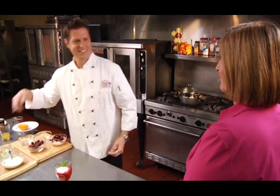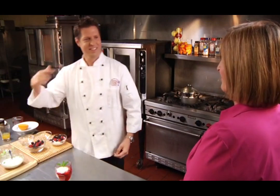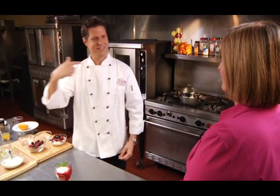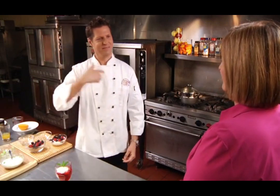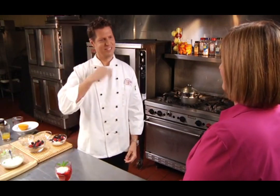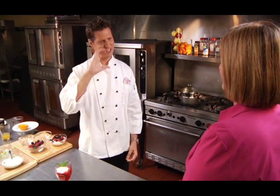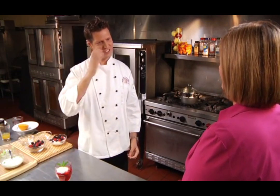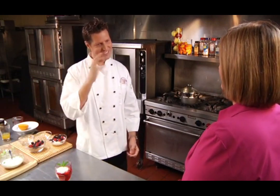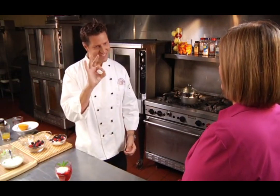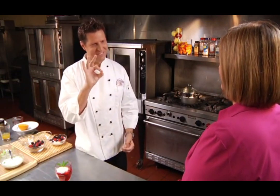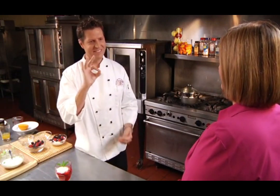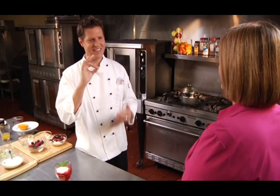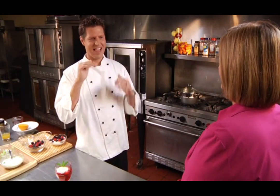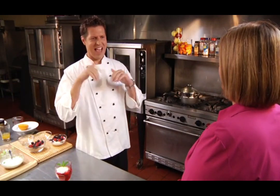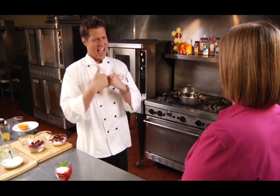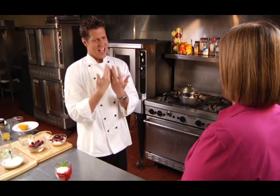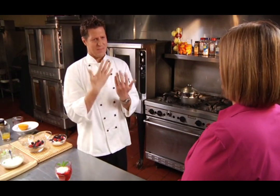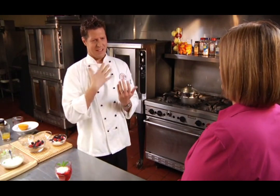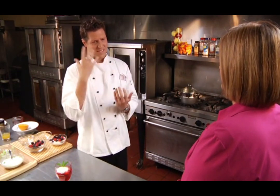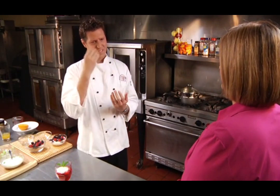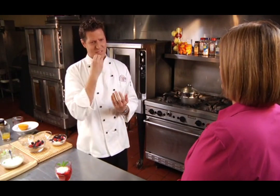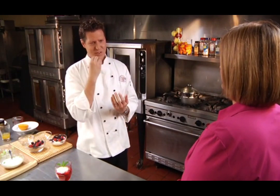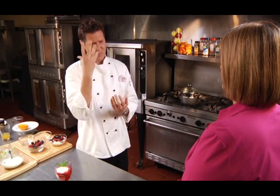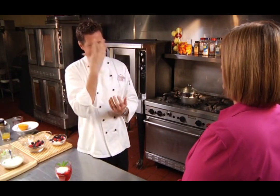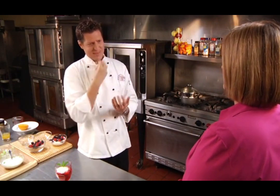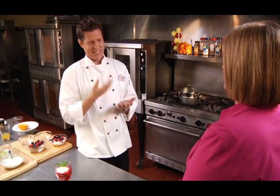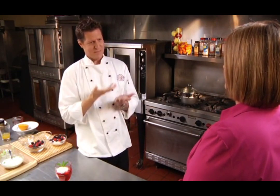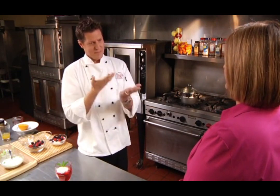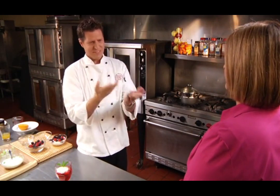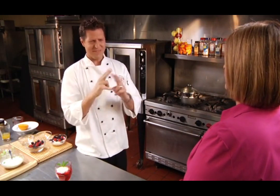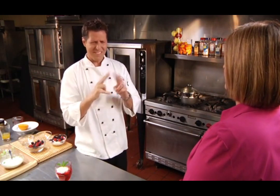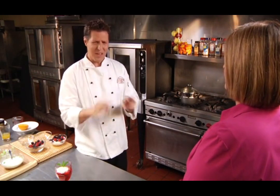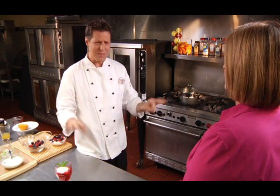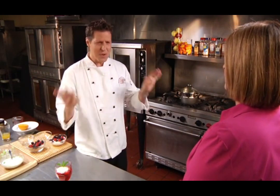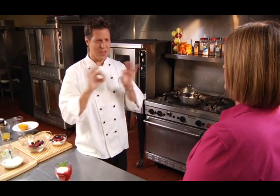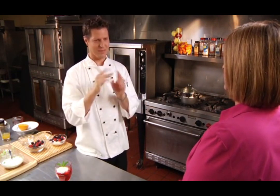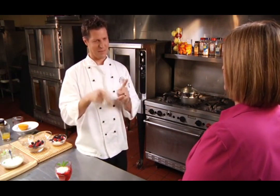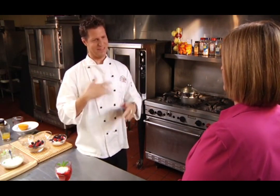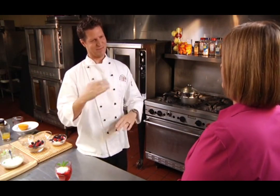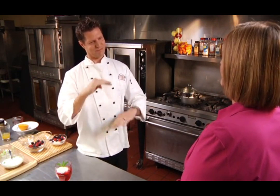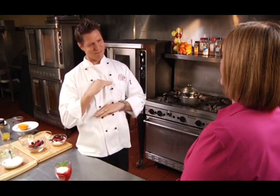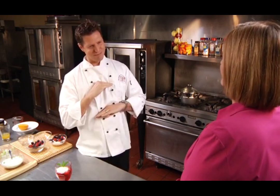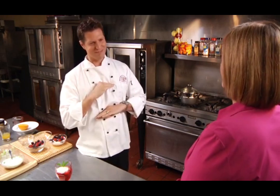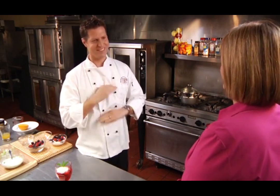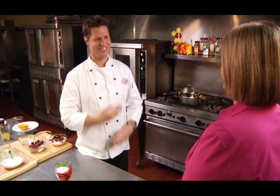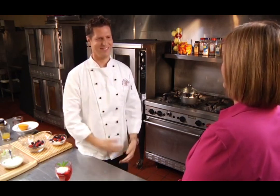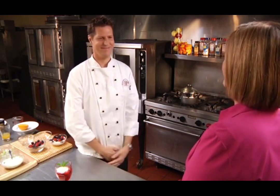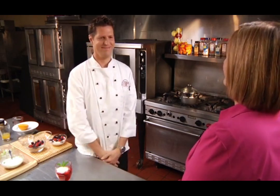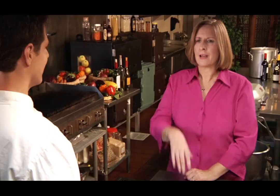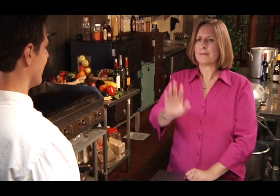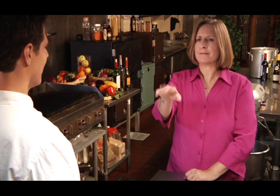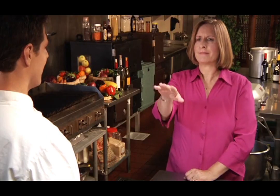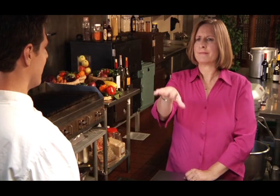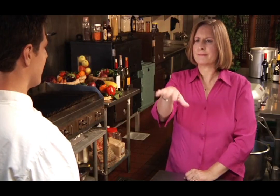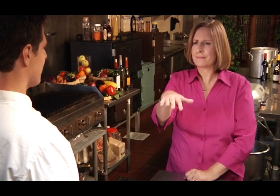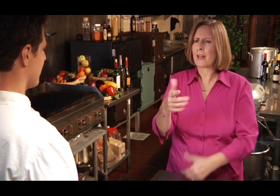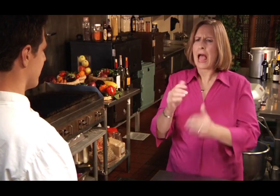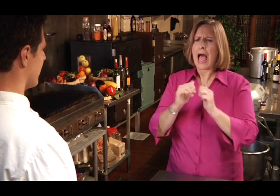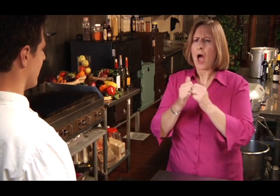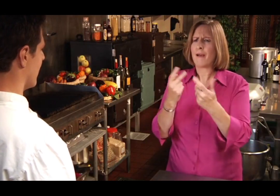As a chef, I really understand how much of food satisfaction is linked to the way it is presented to my guests. Matt, how